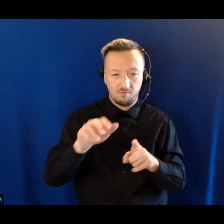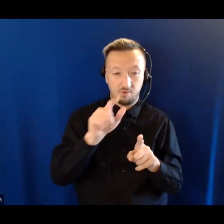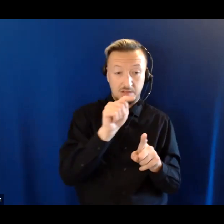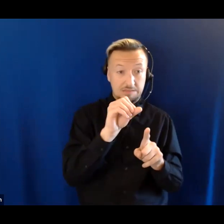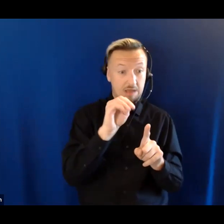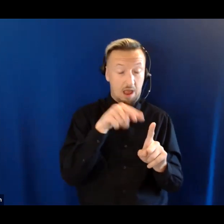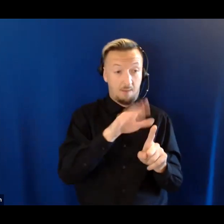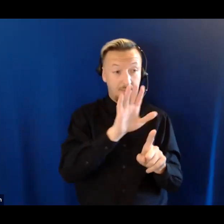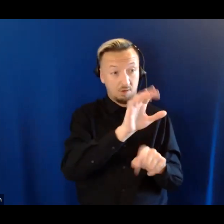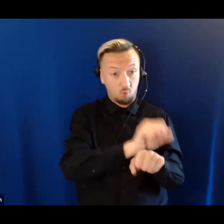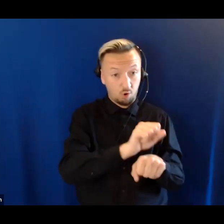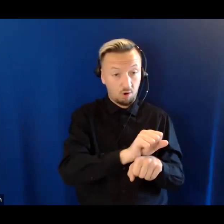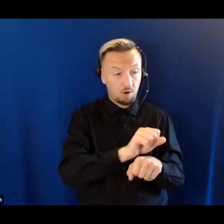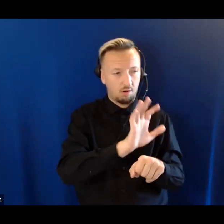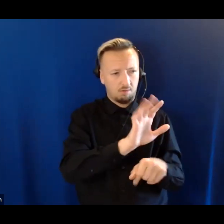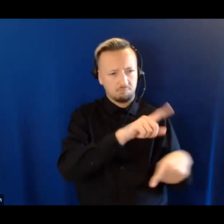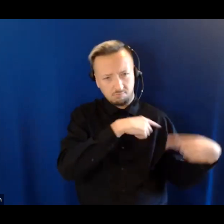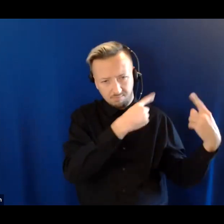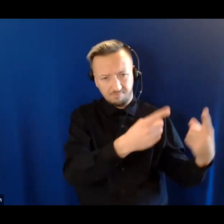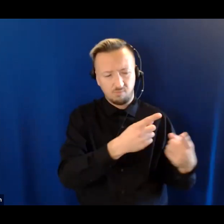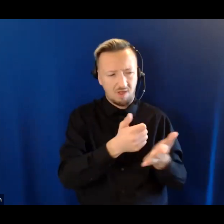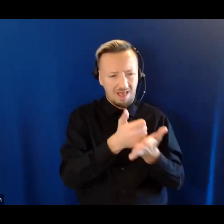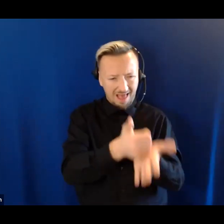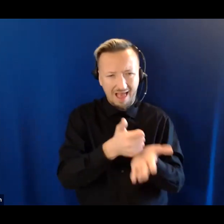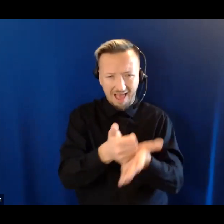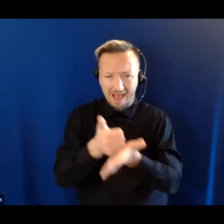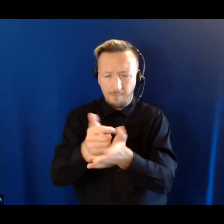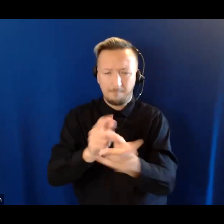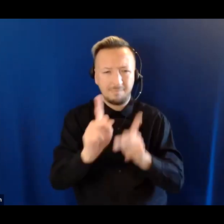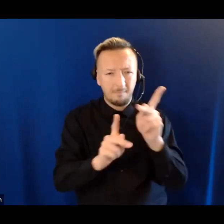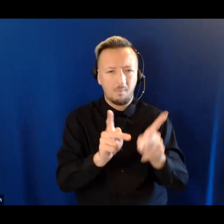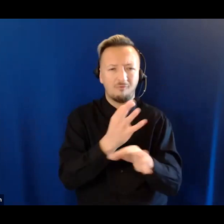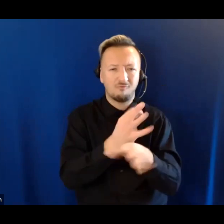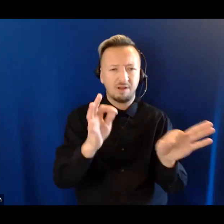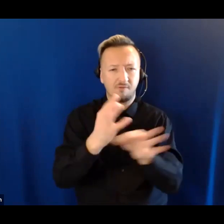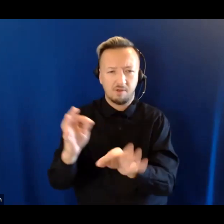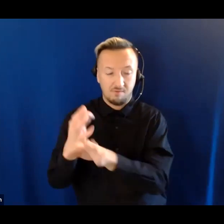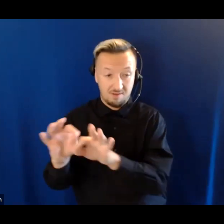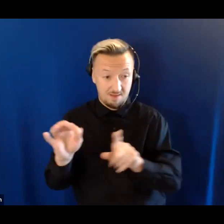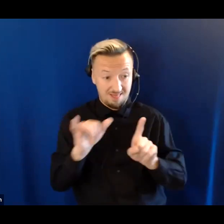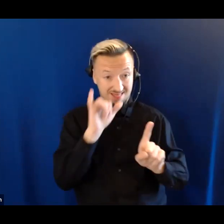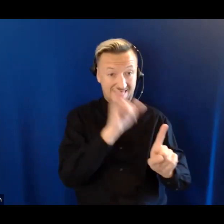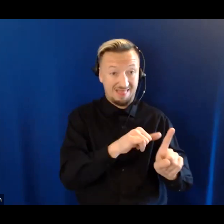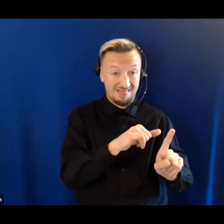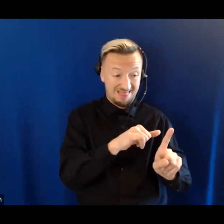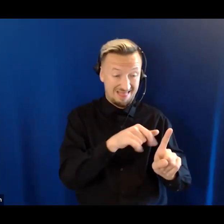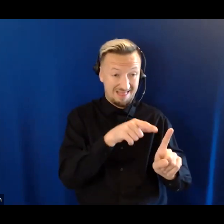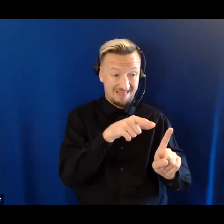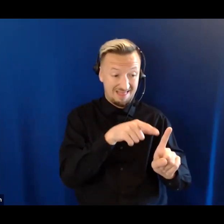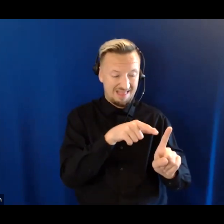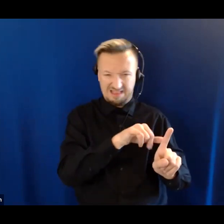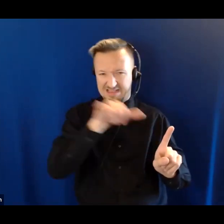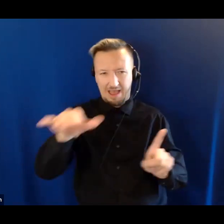that have been doing for decades to get people free from these settings are the same things that people are doing to get people free from